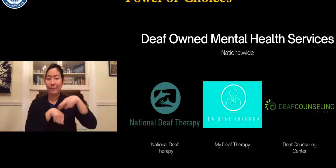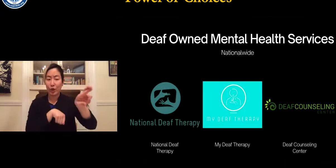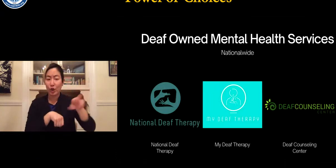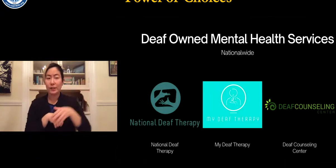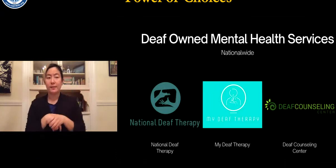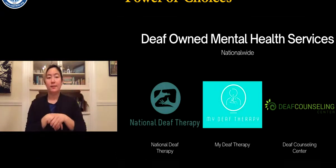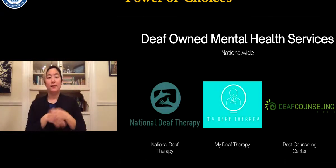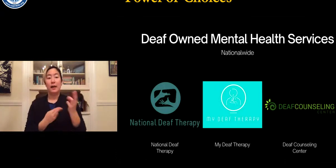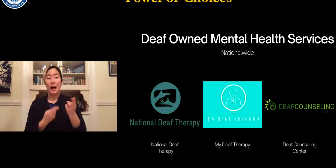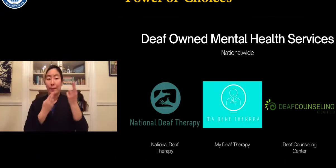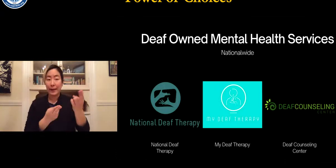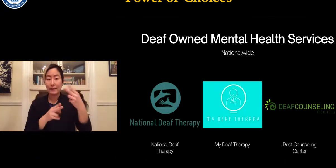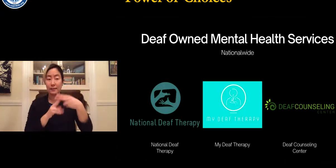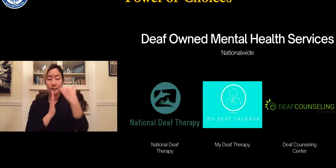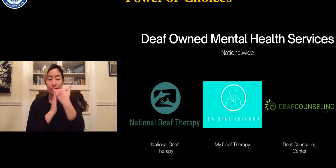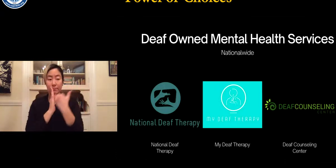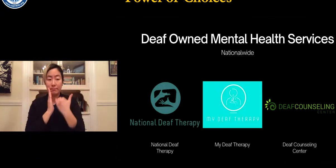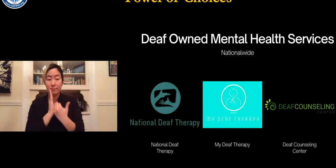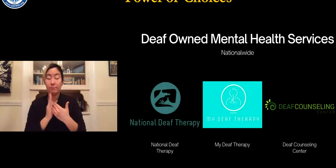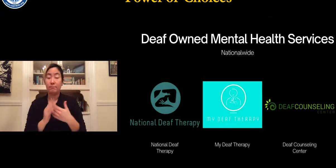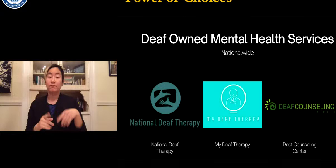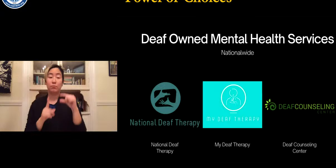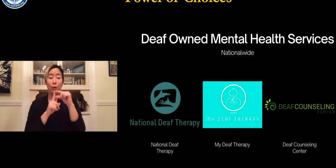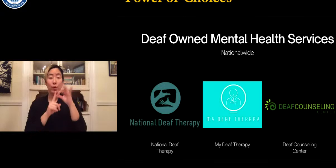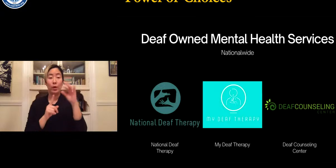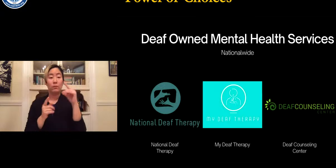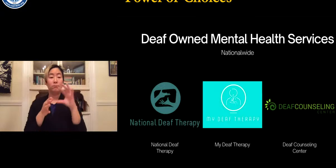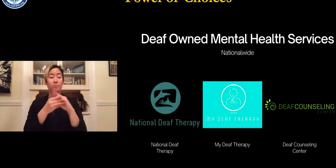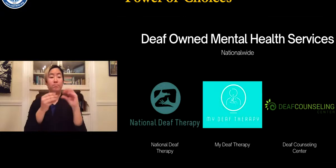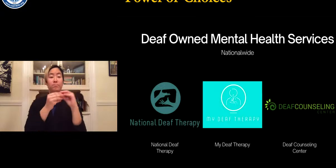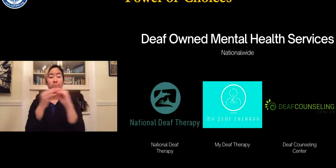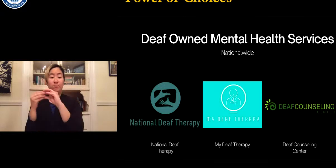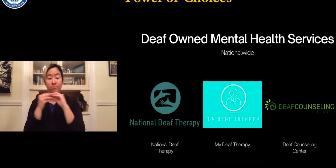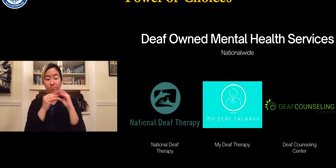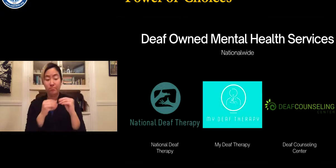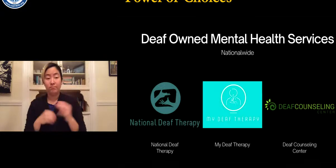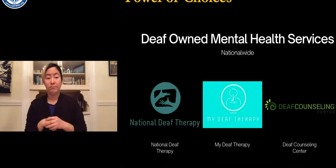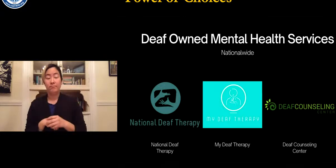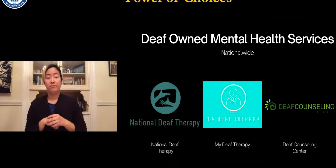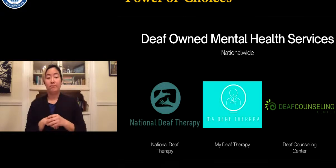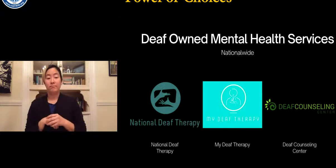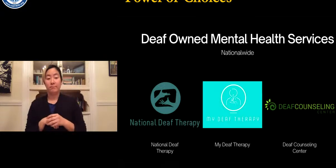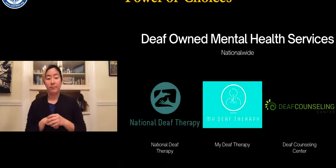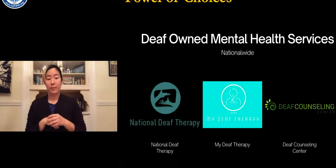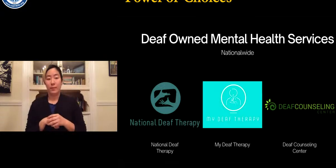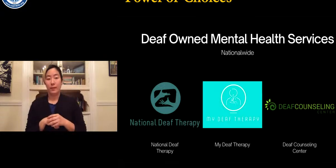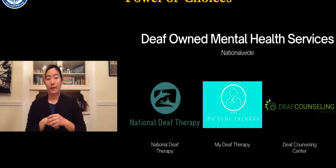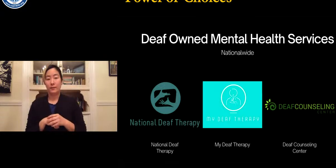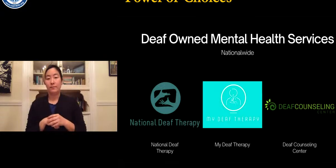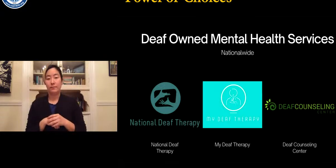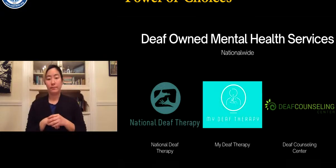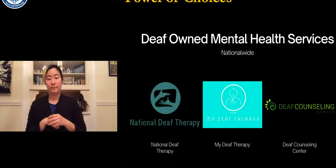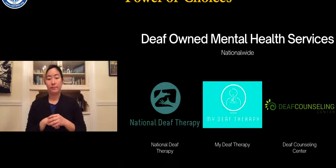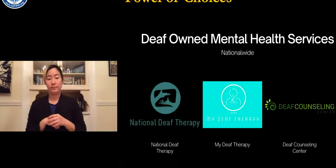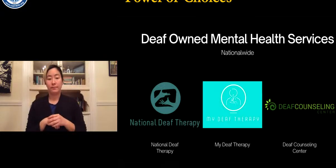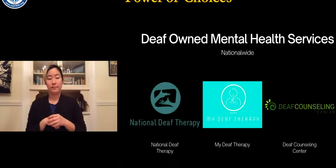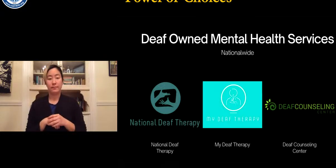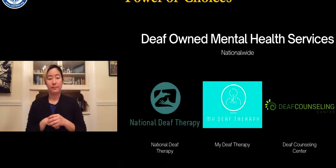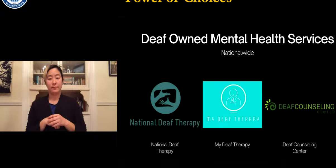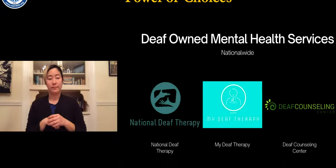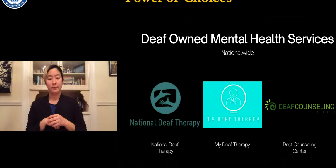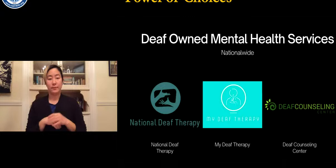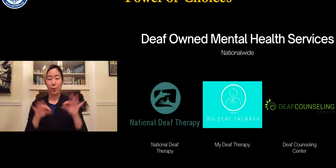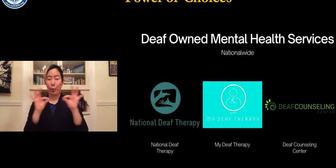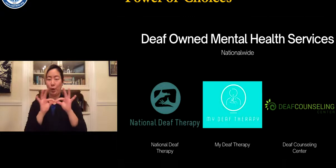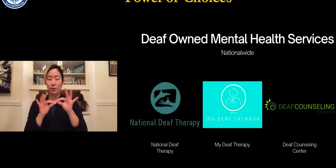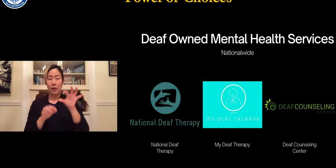south. There are sister agencies to CAD in California. and they cross share